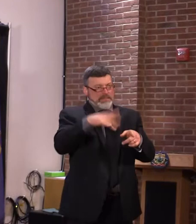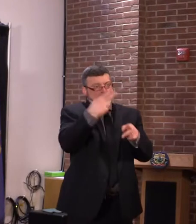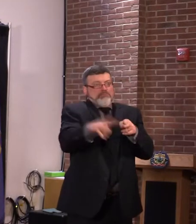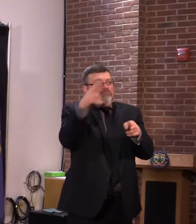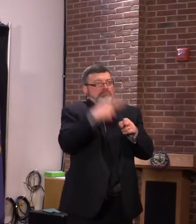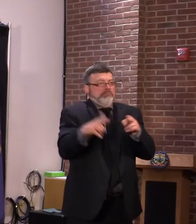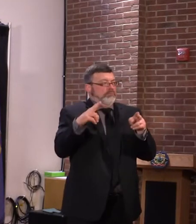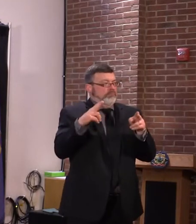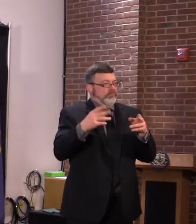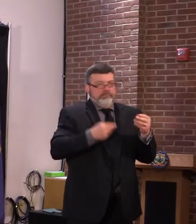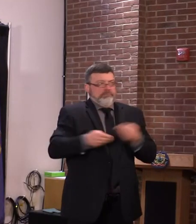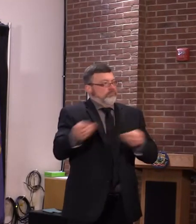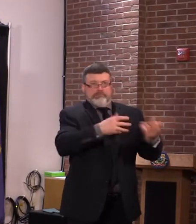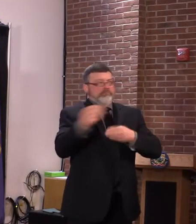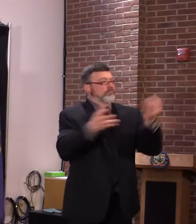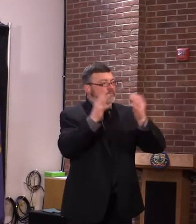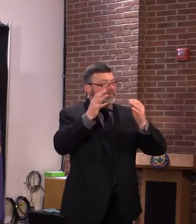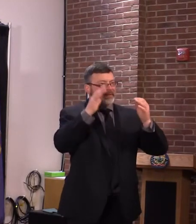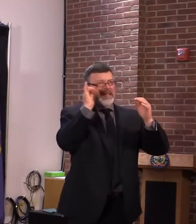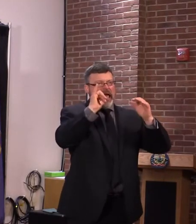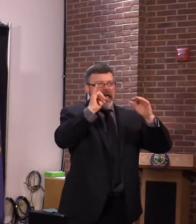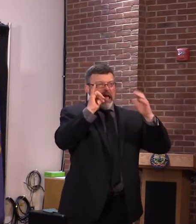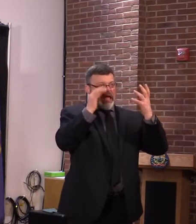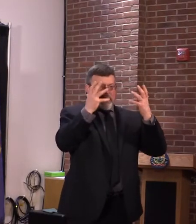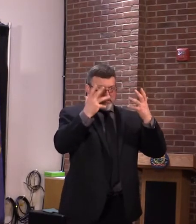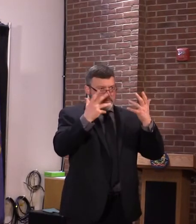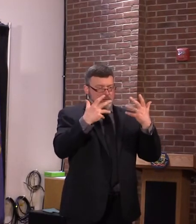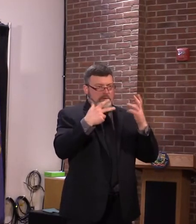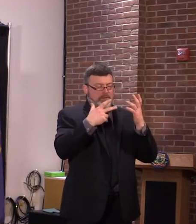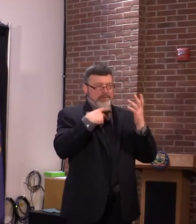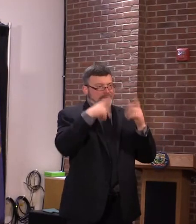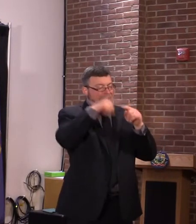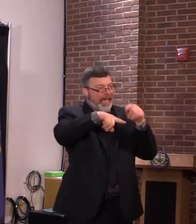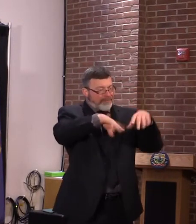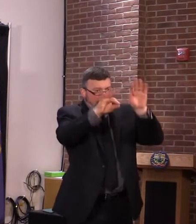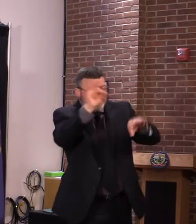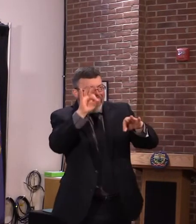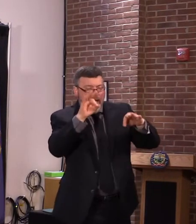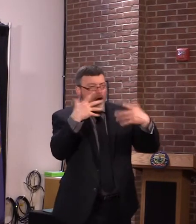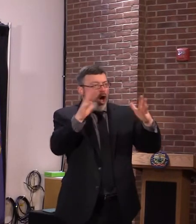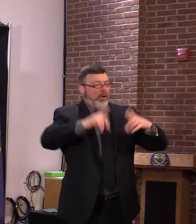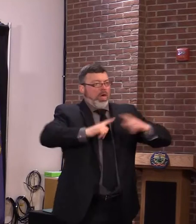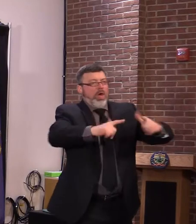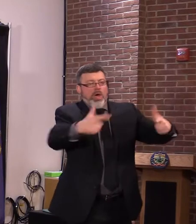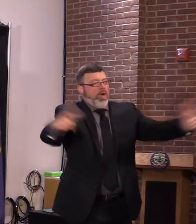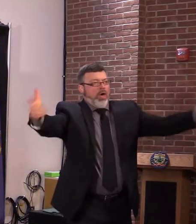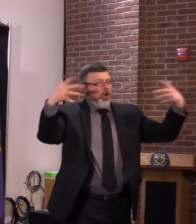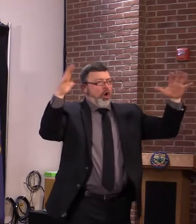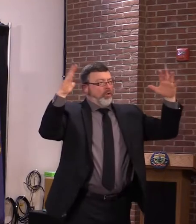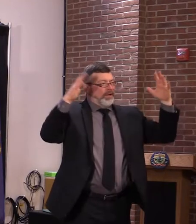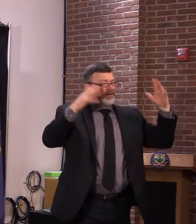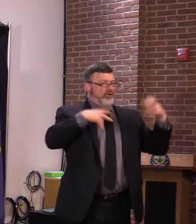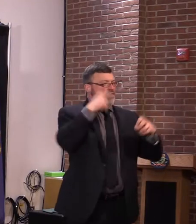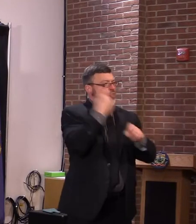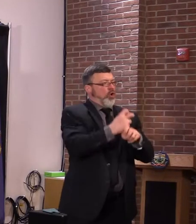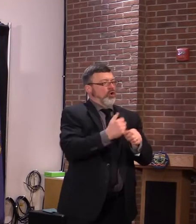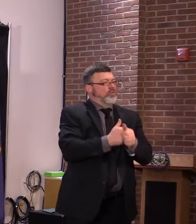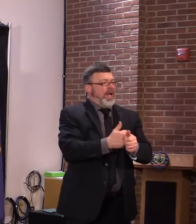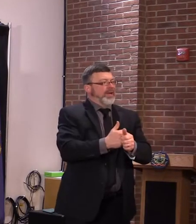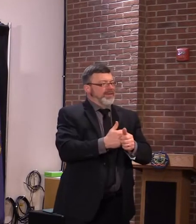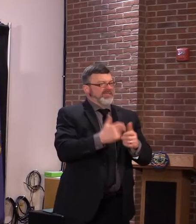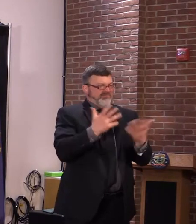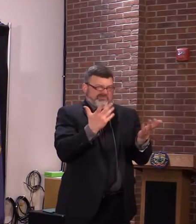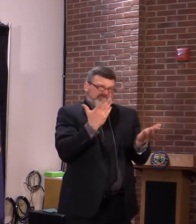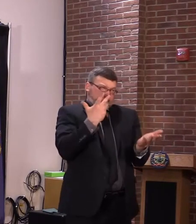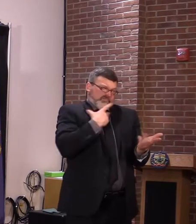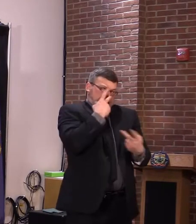of transmission occurs before symptoms begin or before a positive test. The large number of infections that